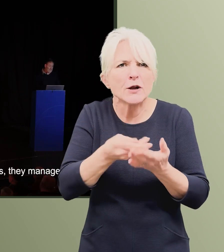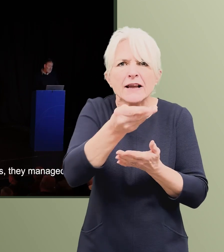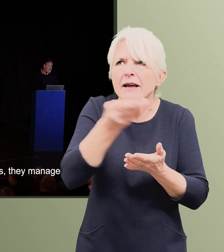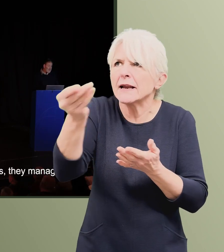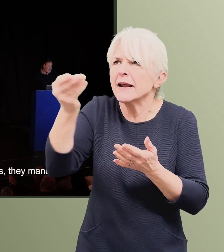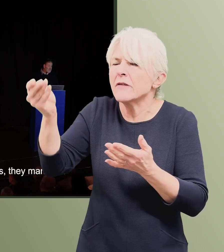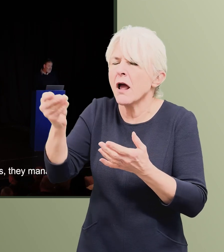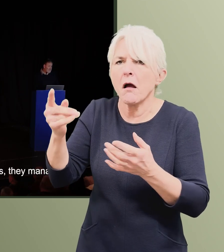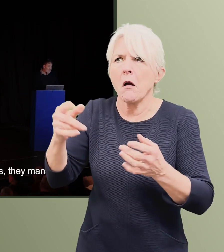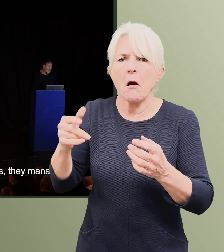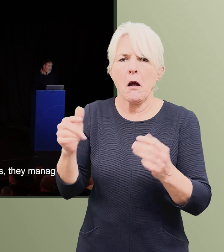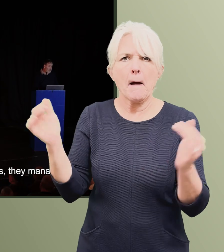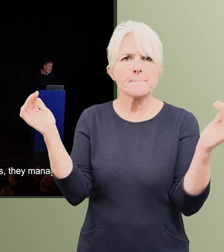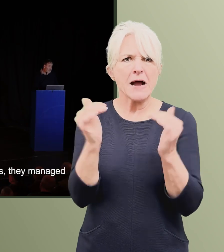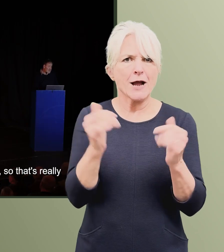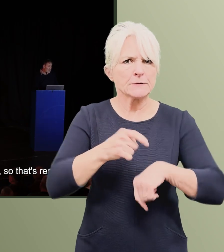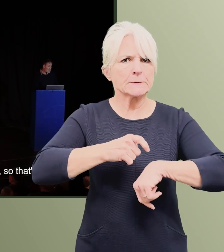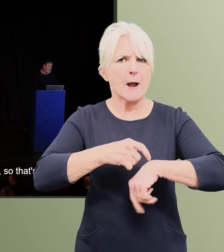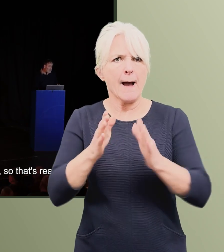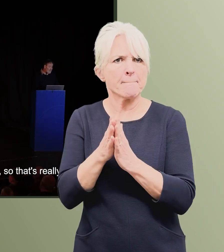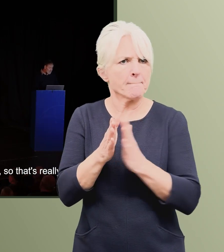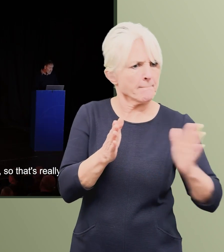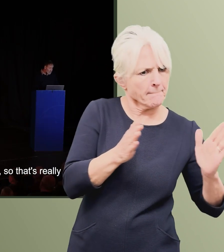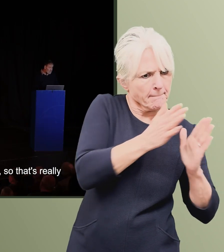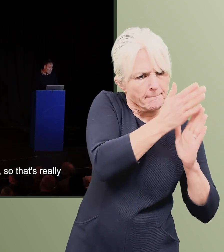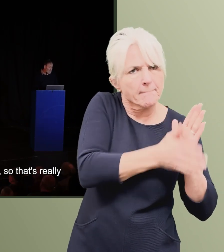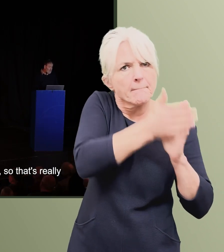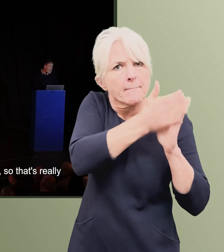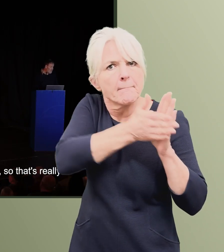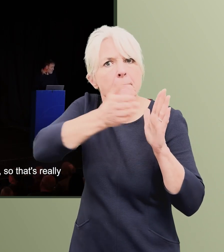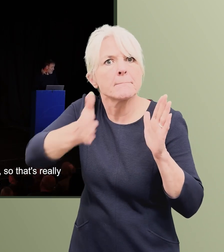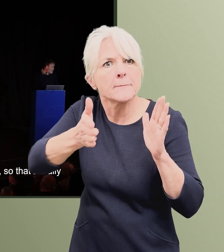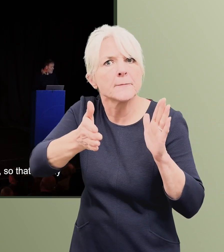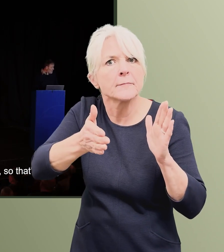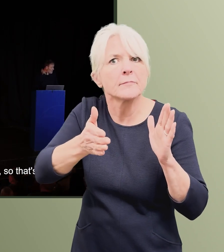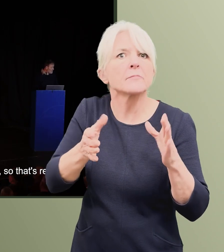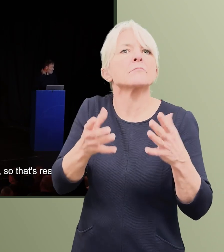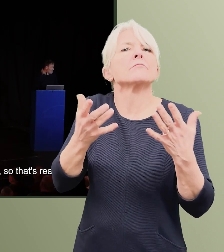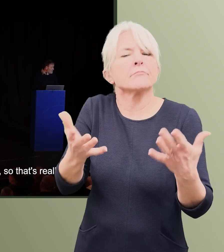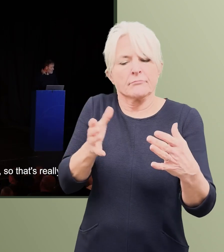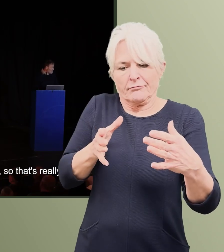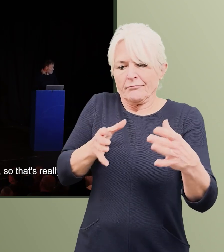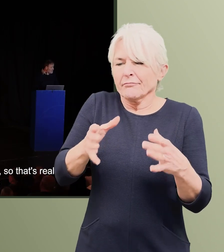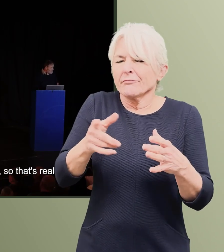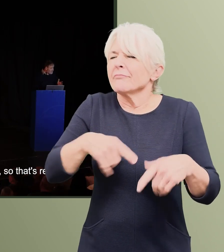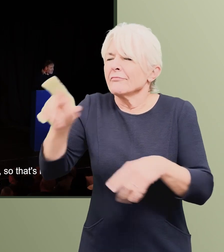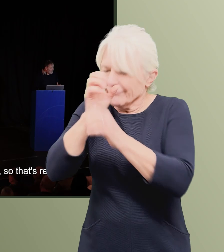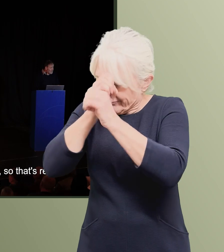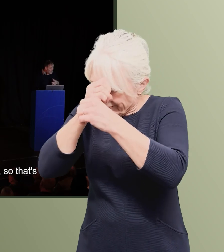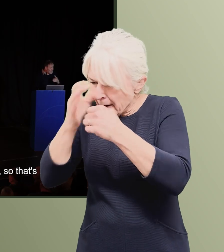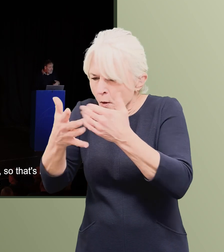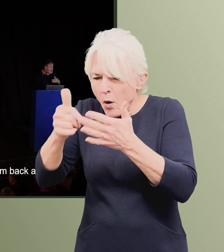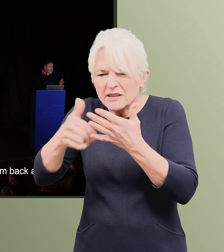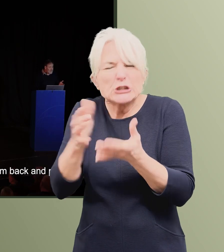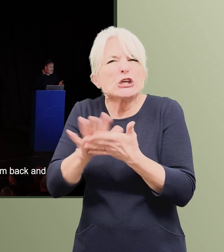looked at the residues, they managed to suggest that they were dairy products, probably cheese or yogurt. So that's really good